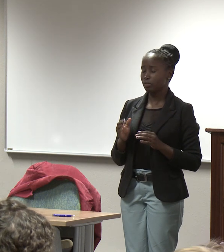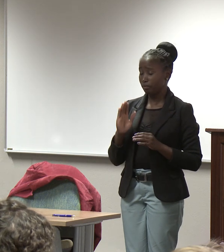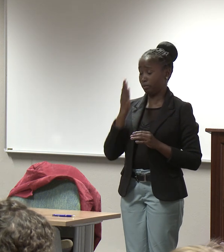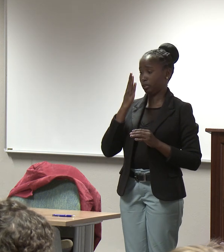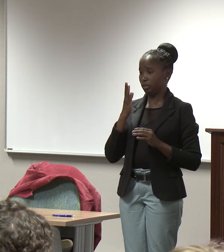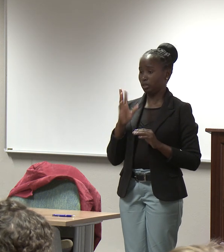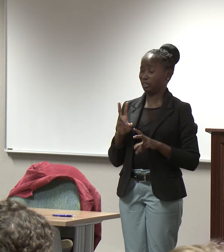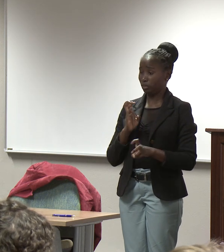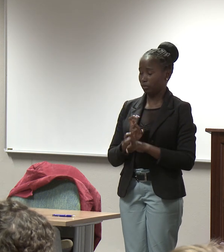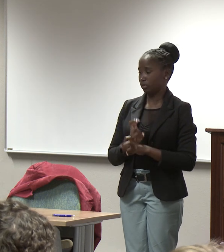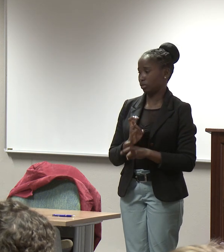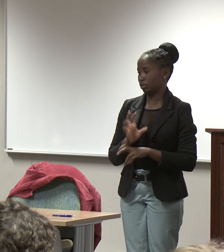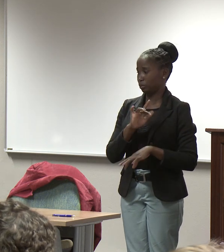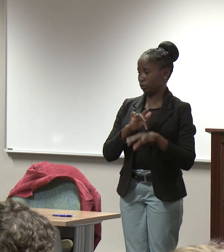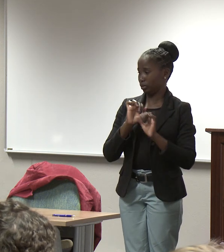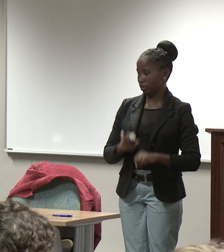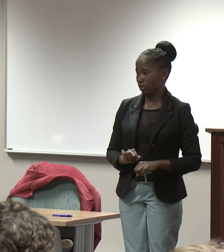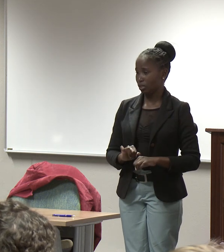their mission. Because